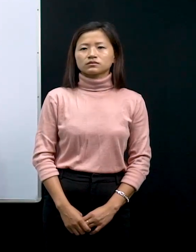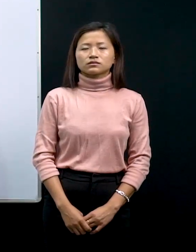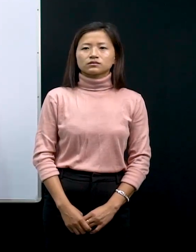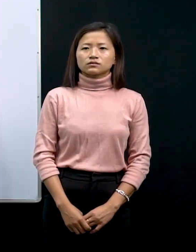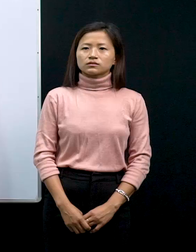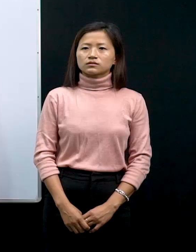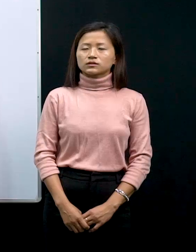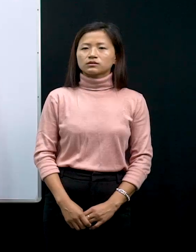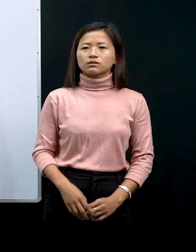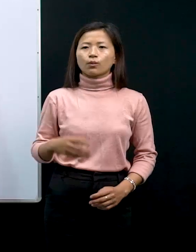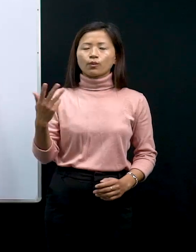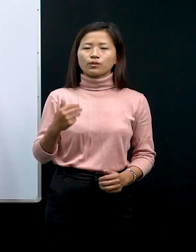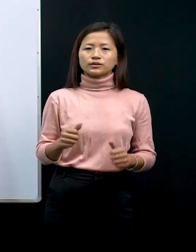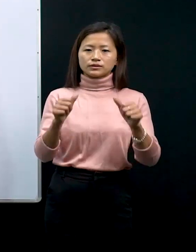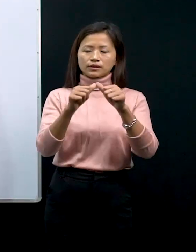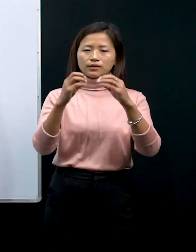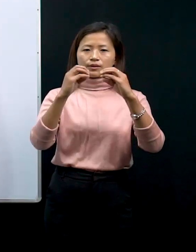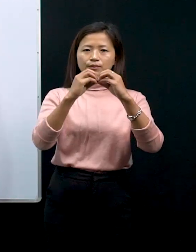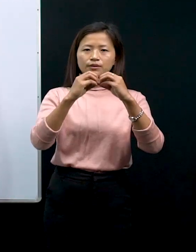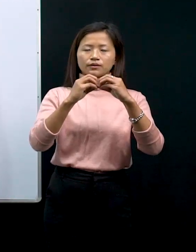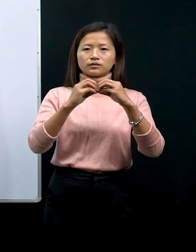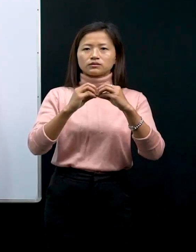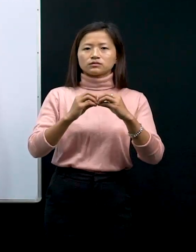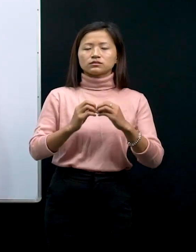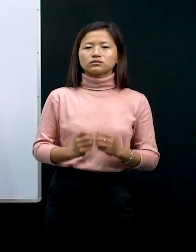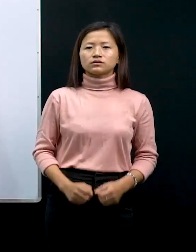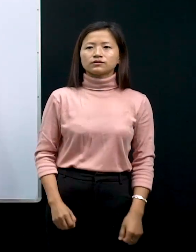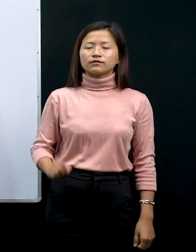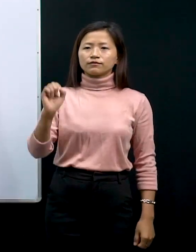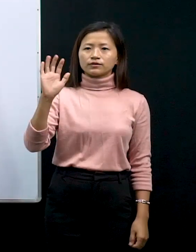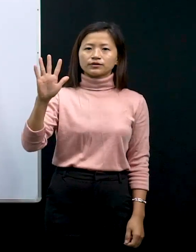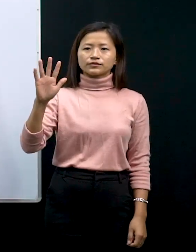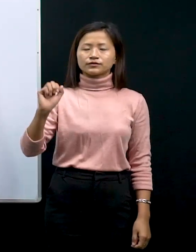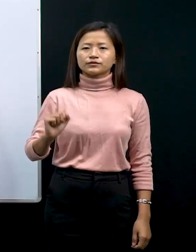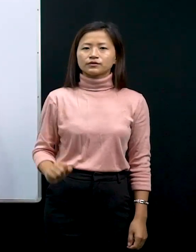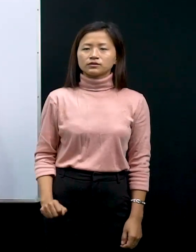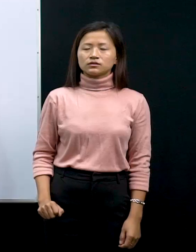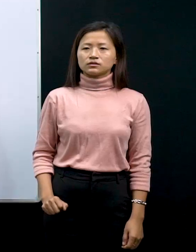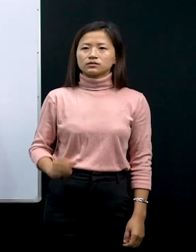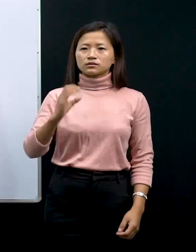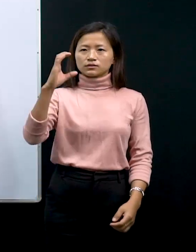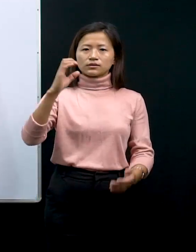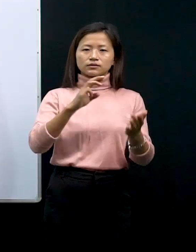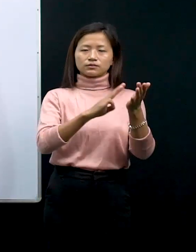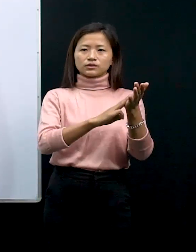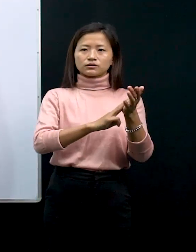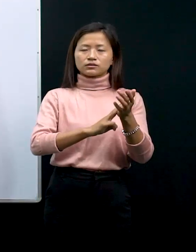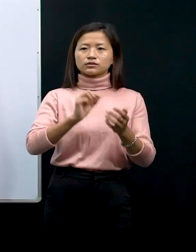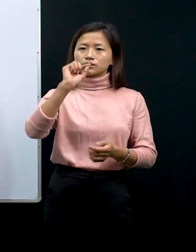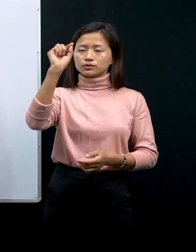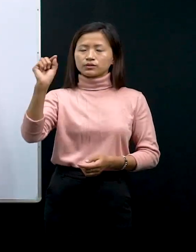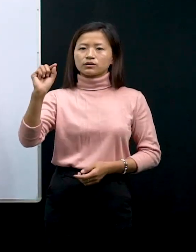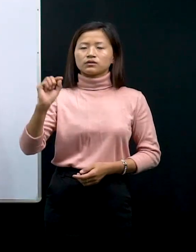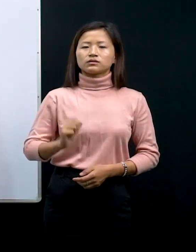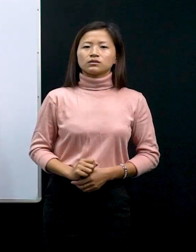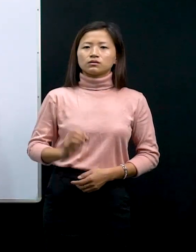Okay. What is AB? AB is how much? 5 centimeter square plus OB